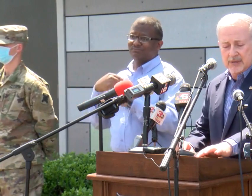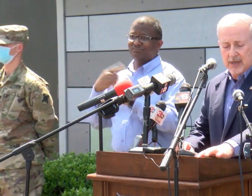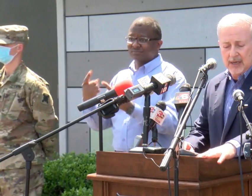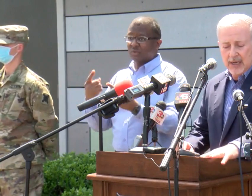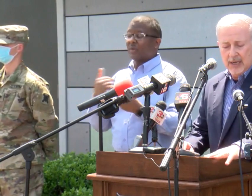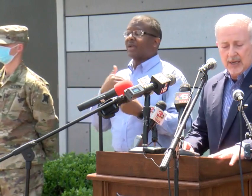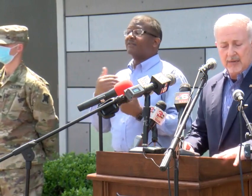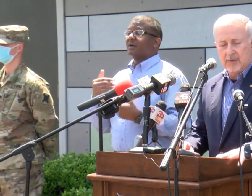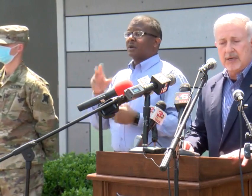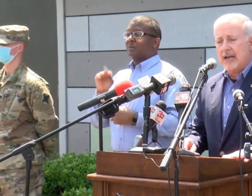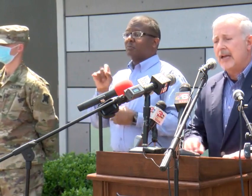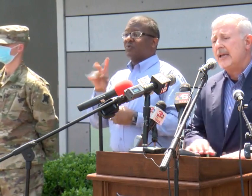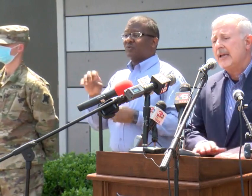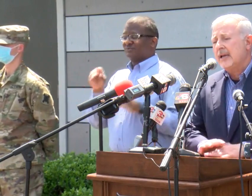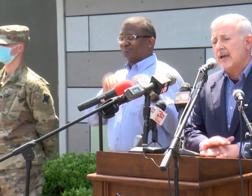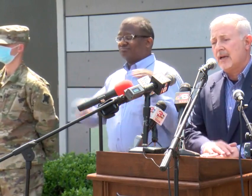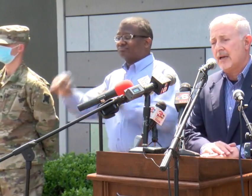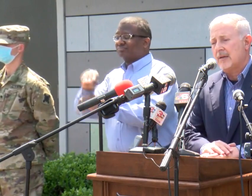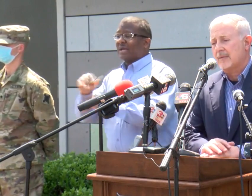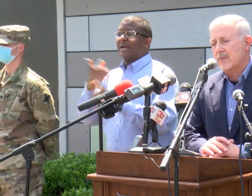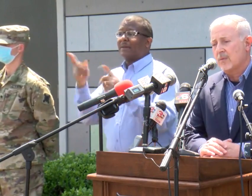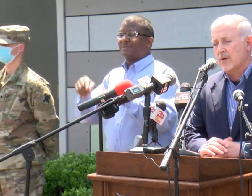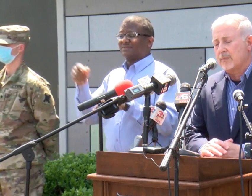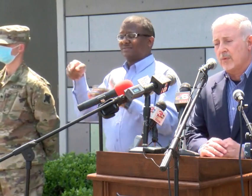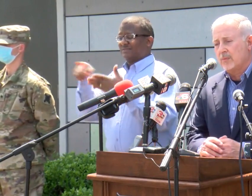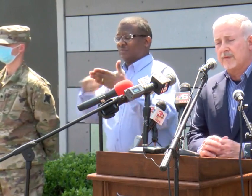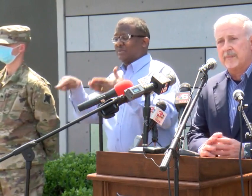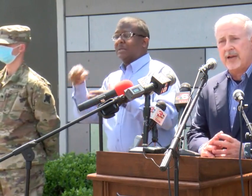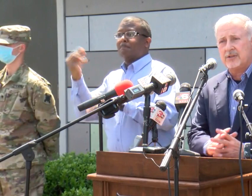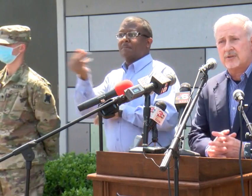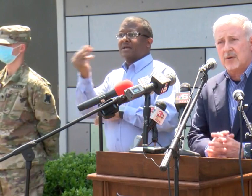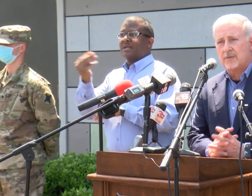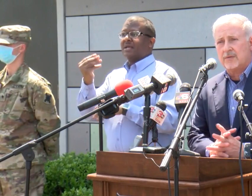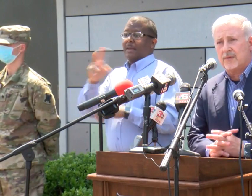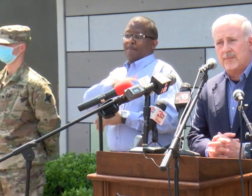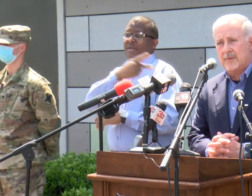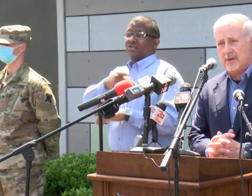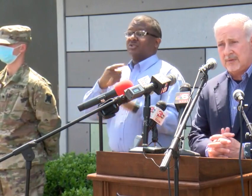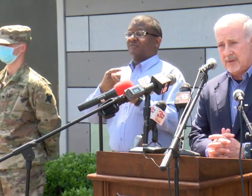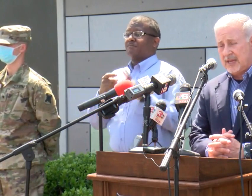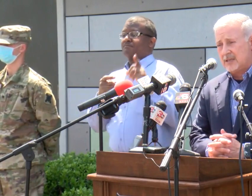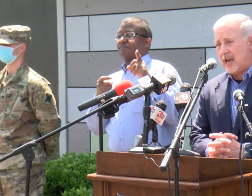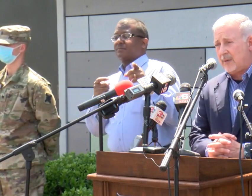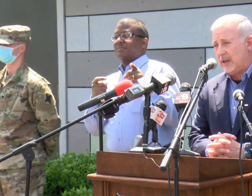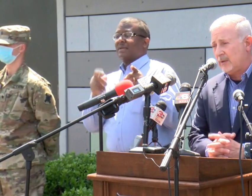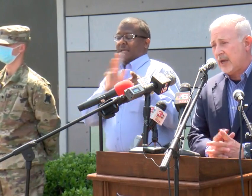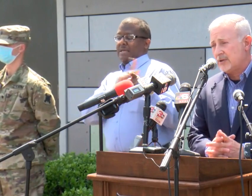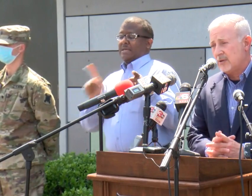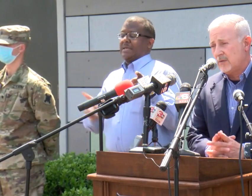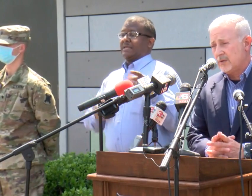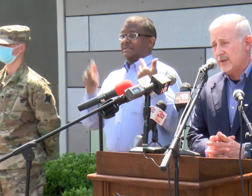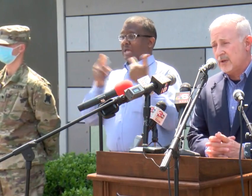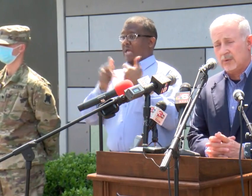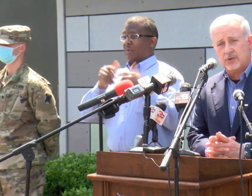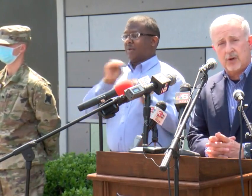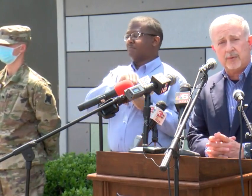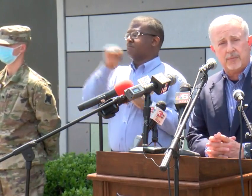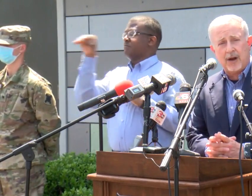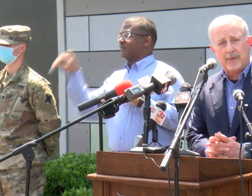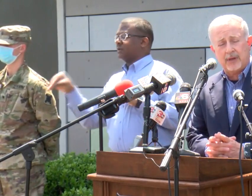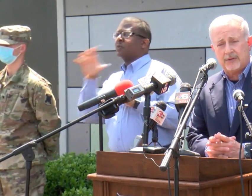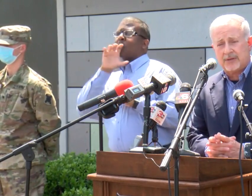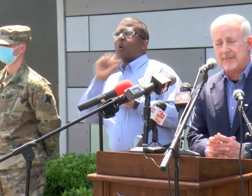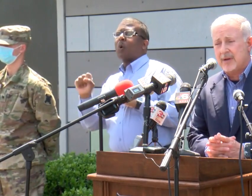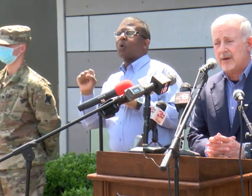happen this Monday. We're moving patients over from the Kings Highway location over to the old